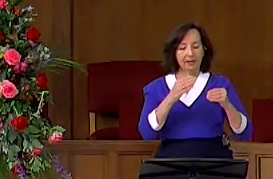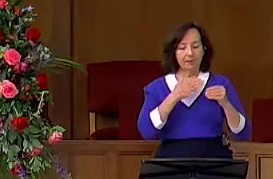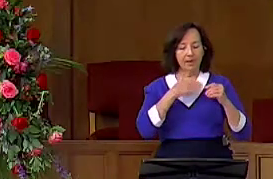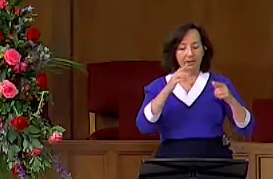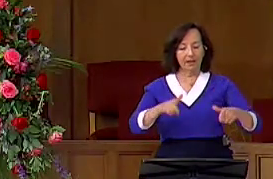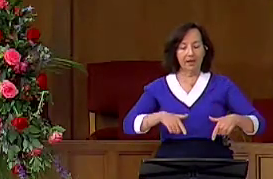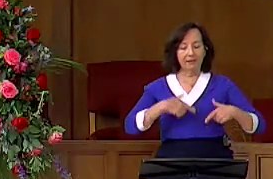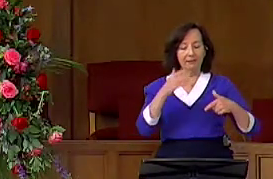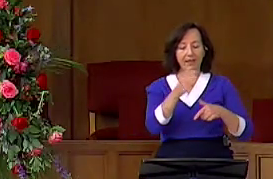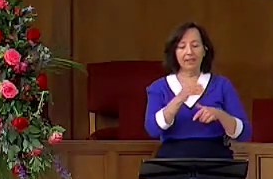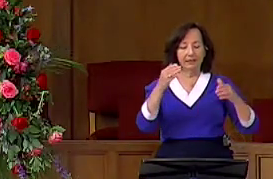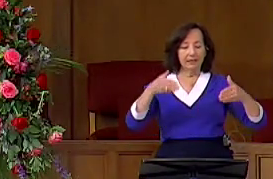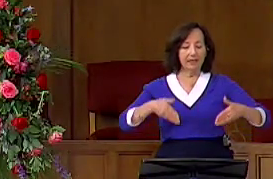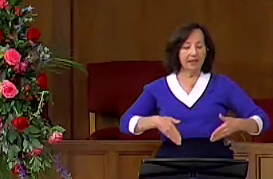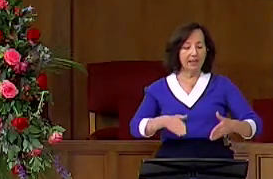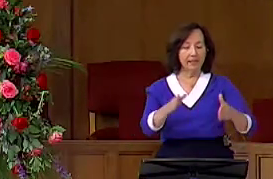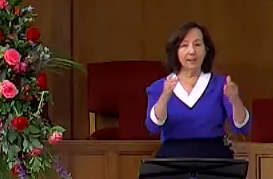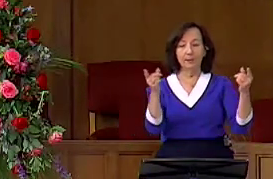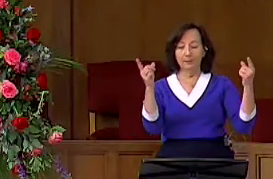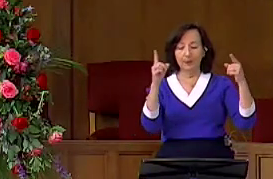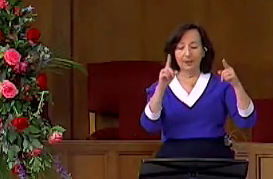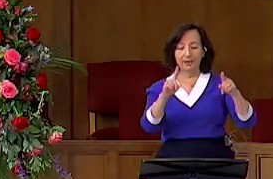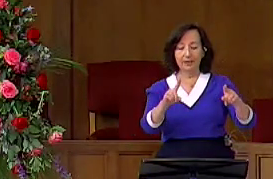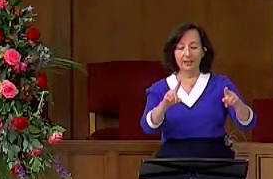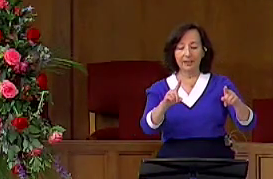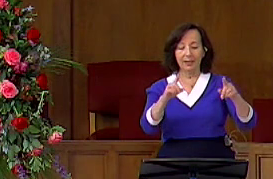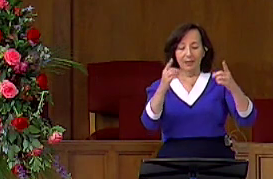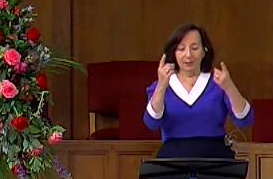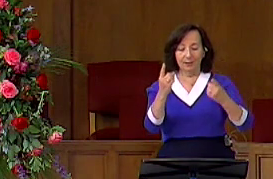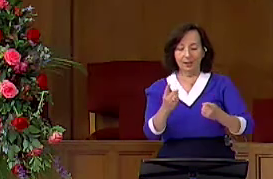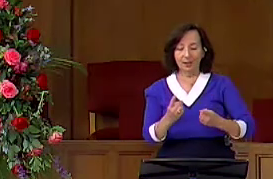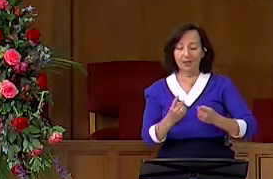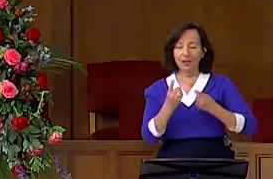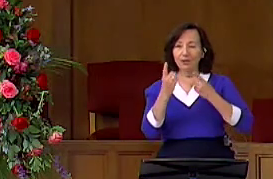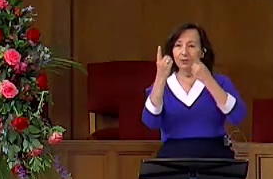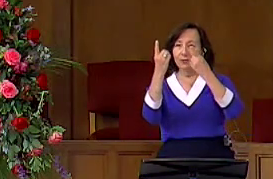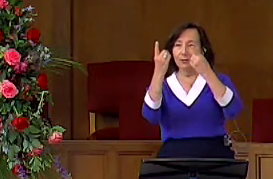Take my life and let it be